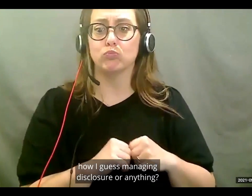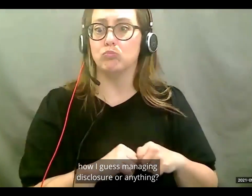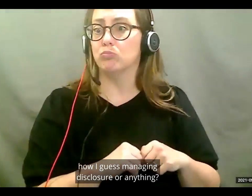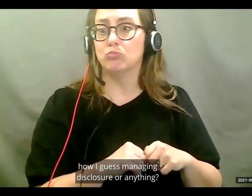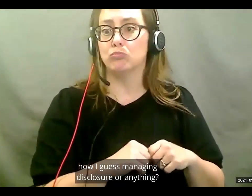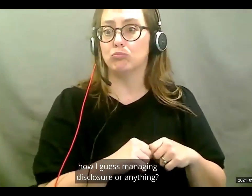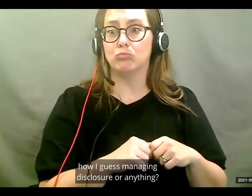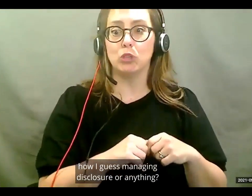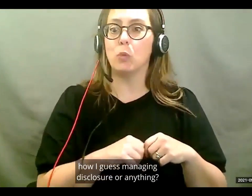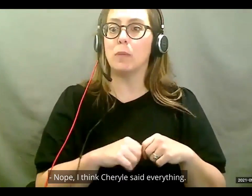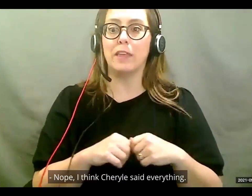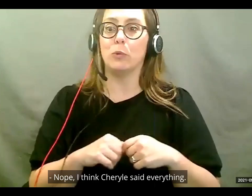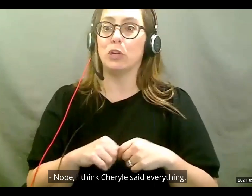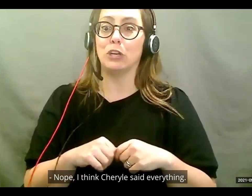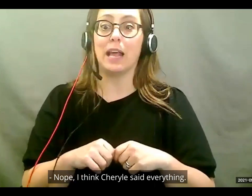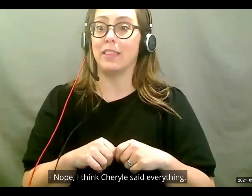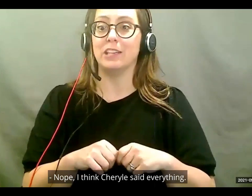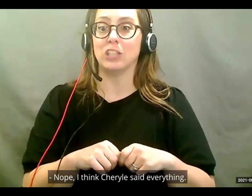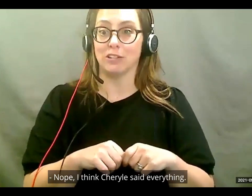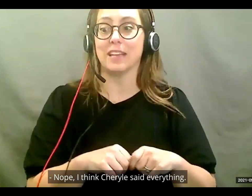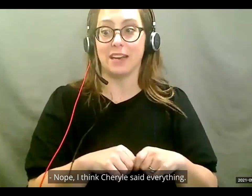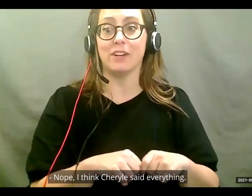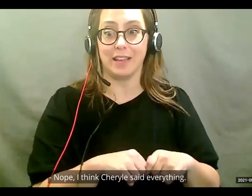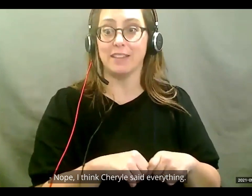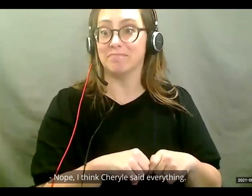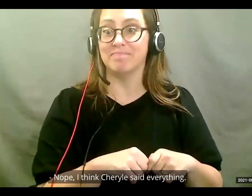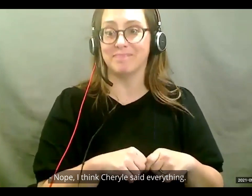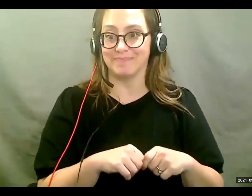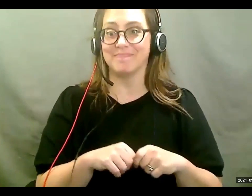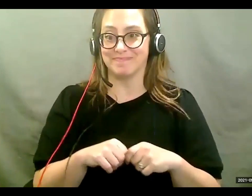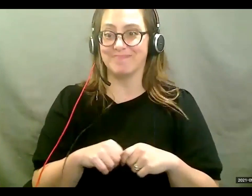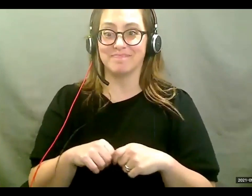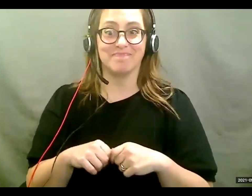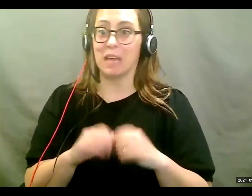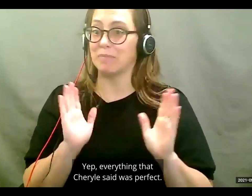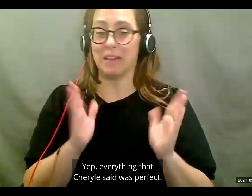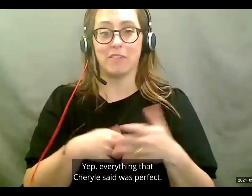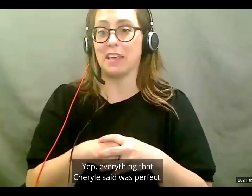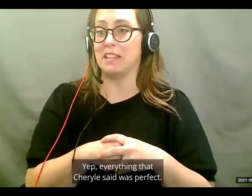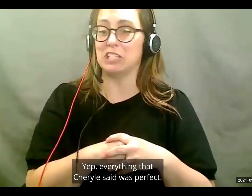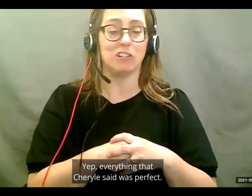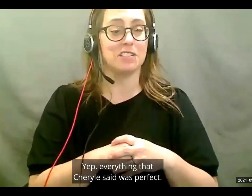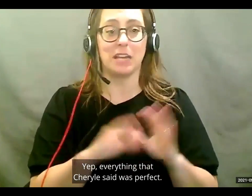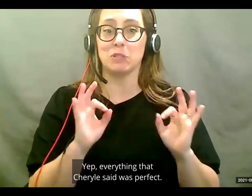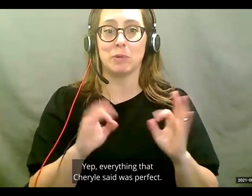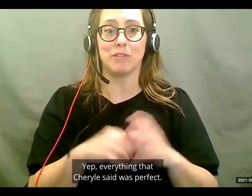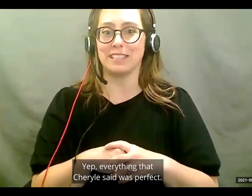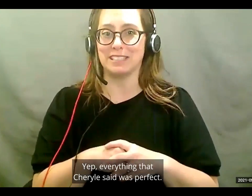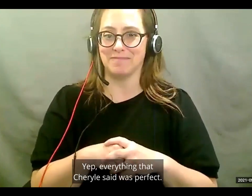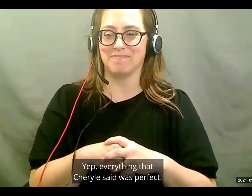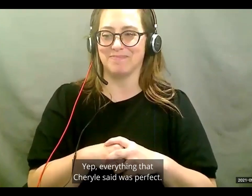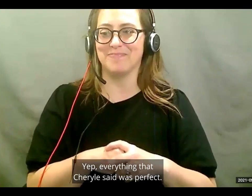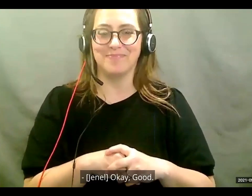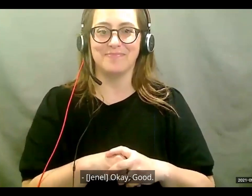disclosure or anything? Nope, I think we're good. I think Cheryle said everything. Yep, everything that Cheryle said was perfect. Okay,